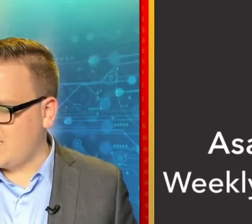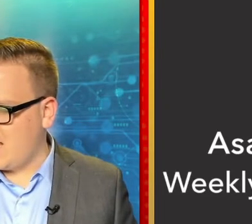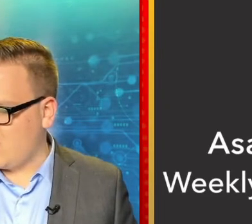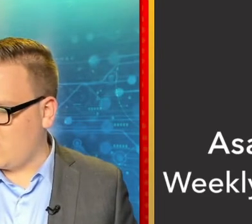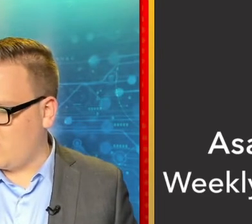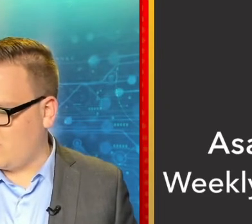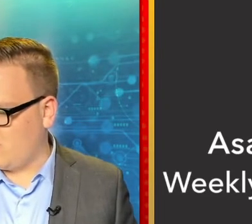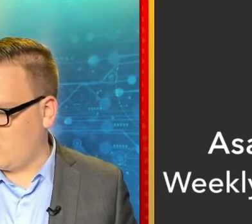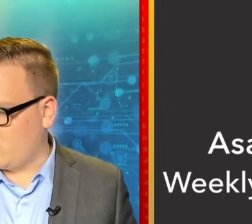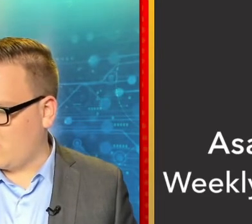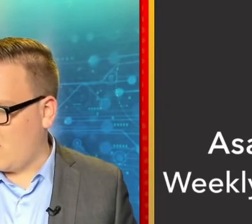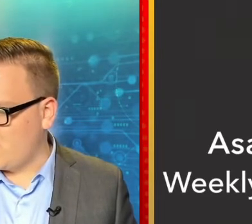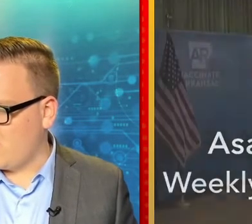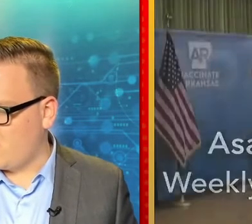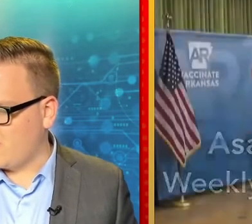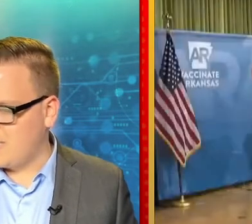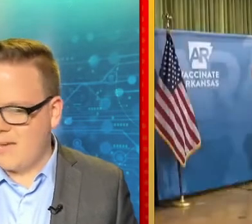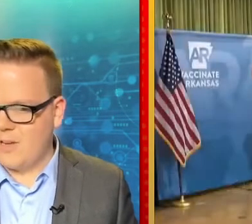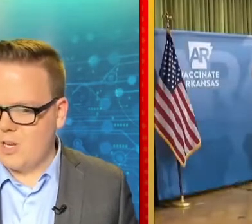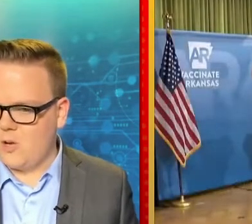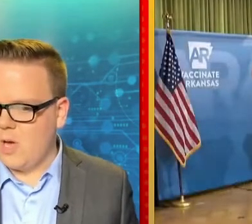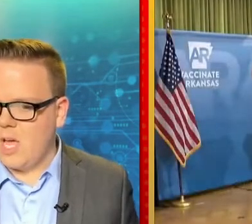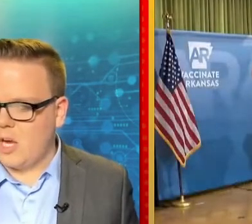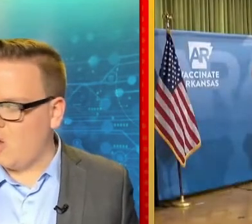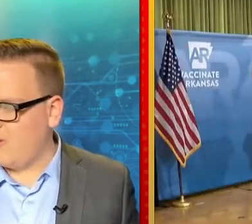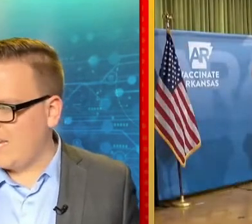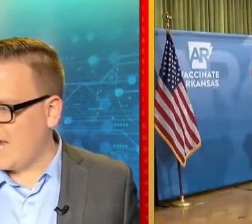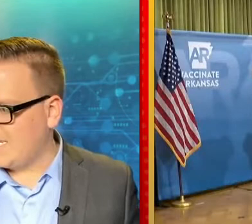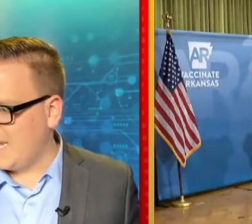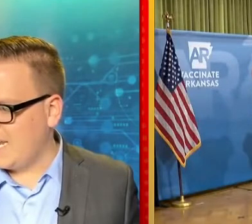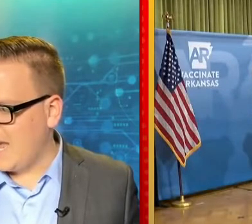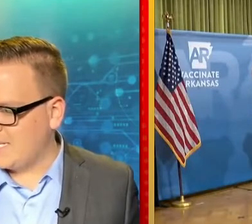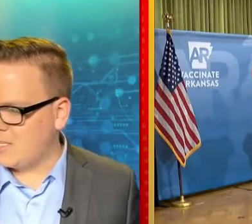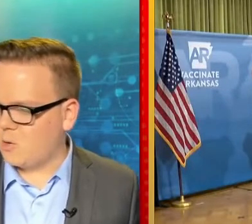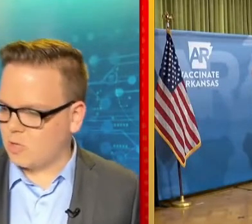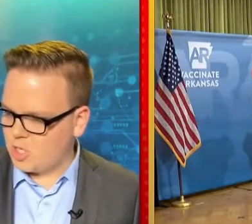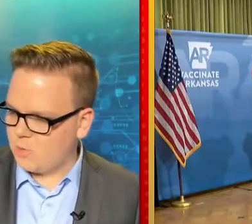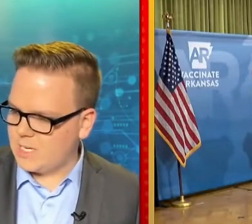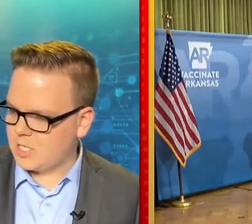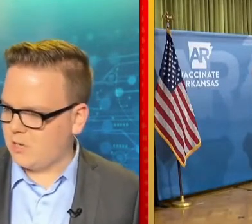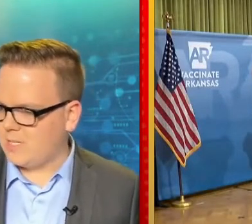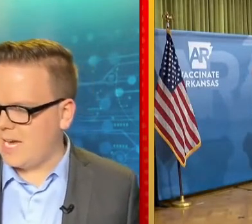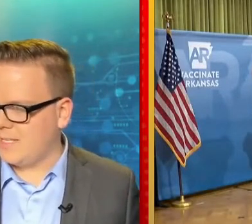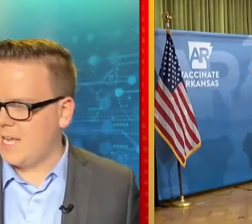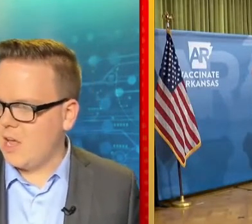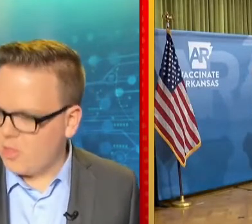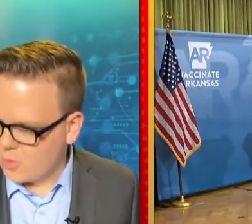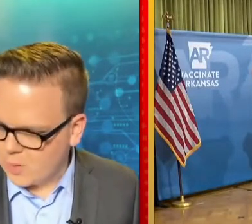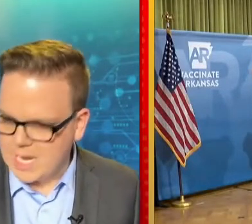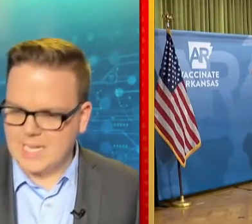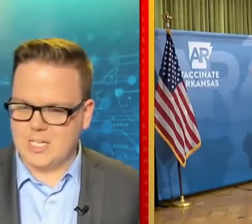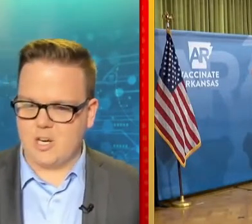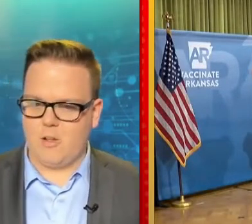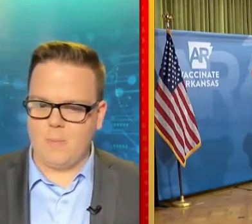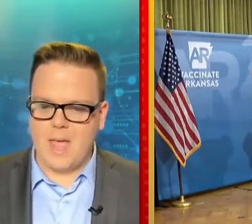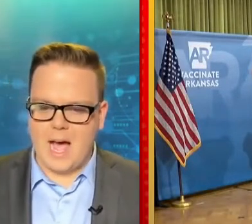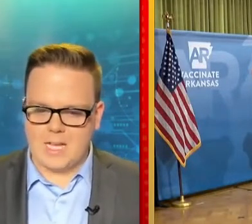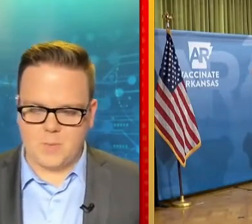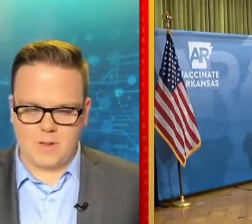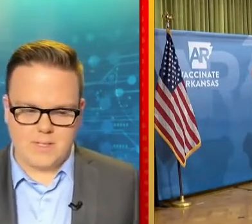in the state. There were 137 new COVID-19 cases. There were 2 additional deaths, 3